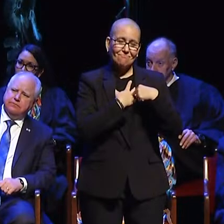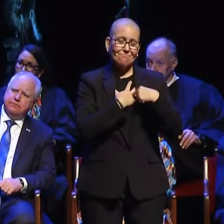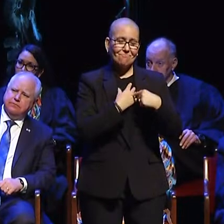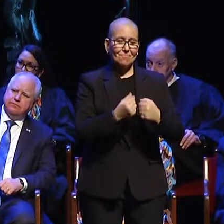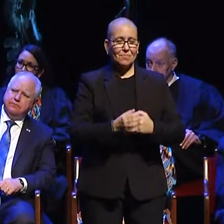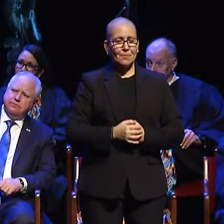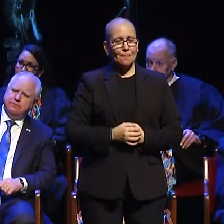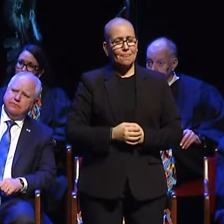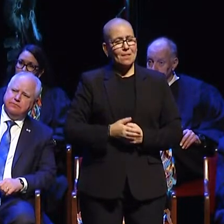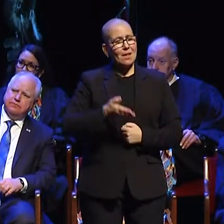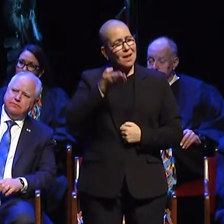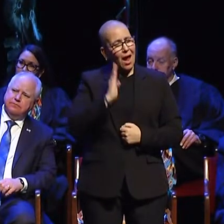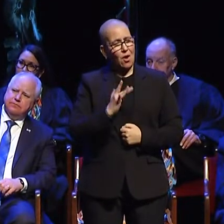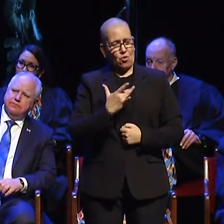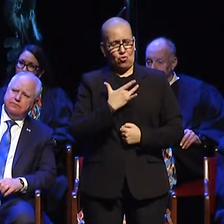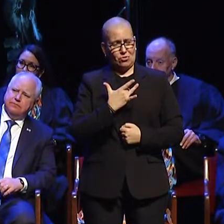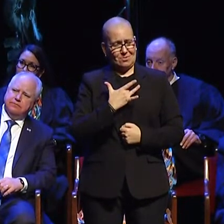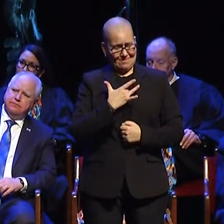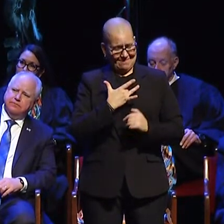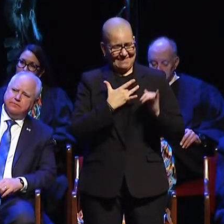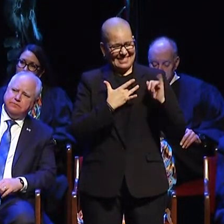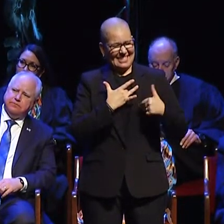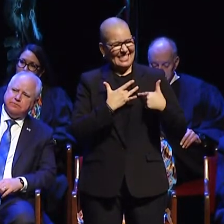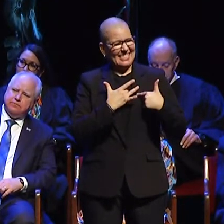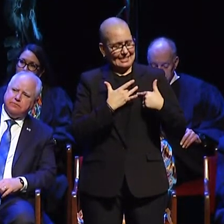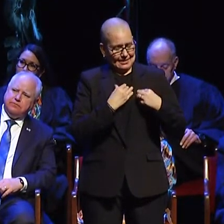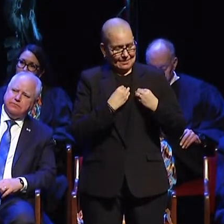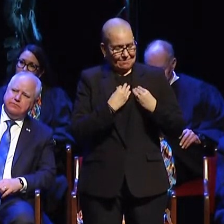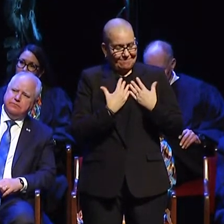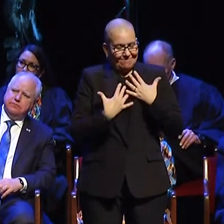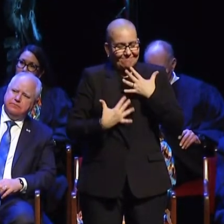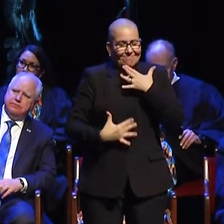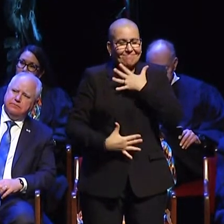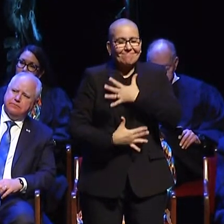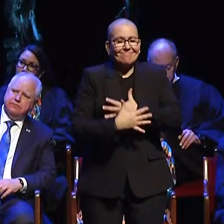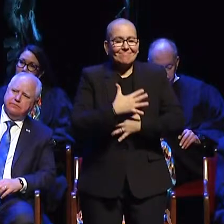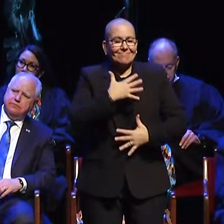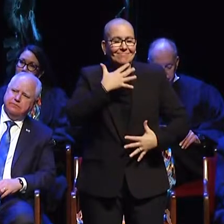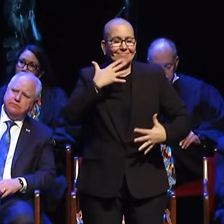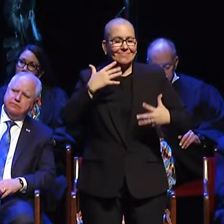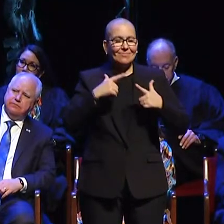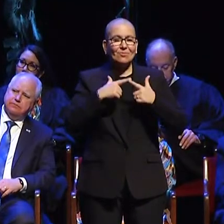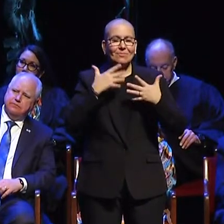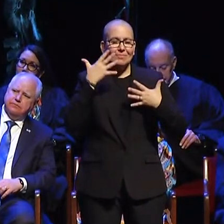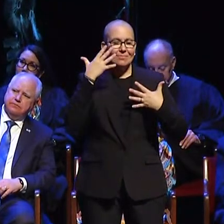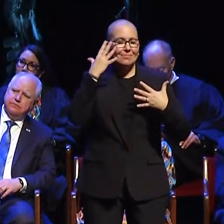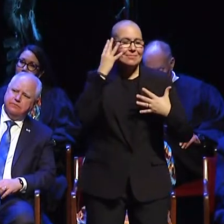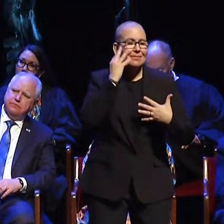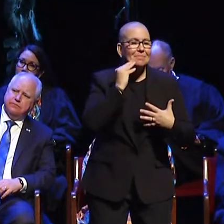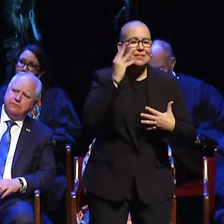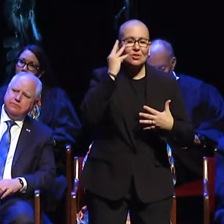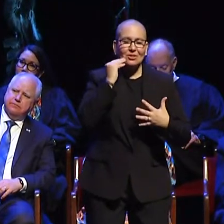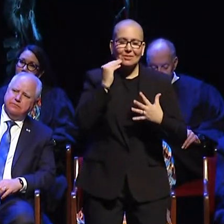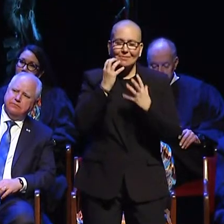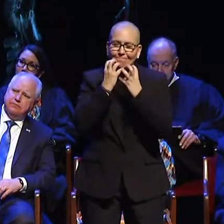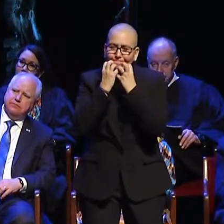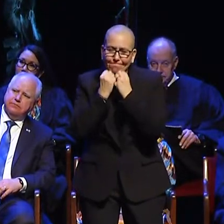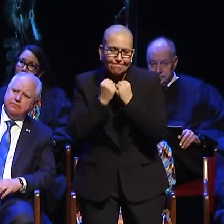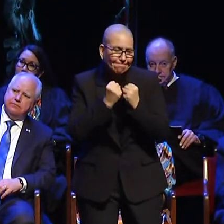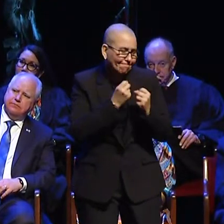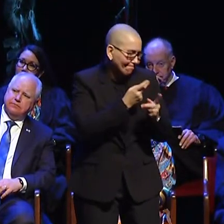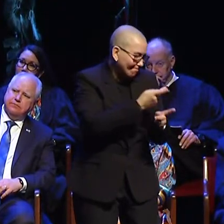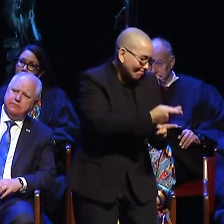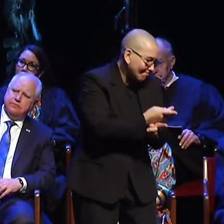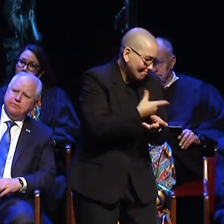God's heart soars when those experiencing need are cared for, when